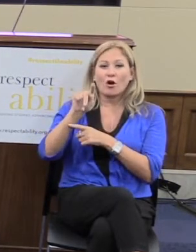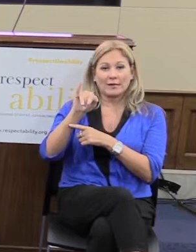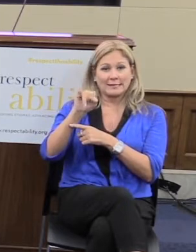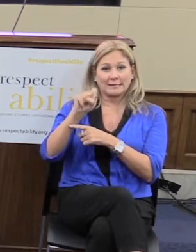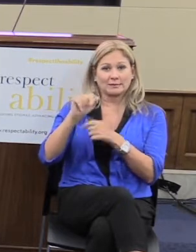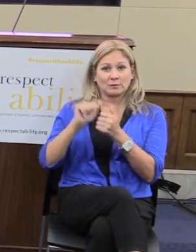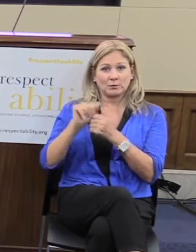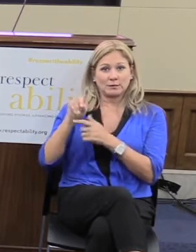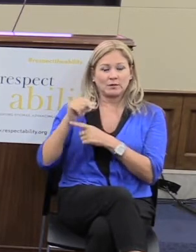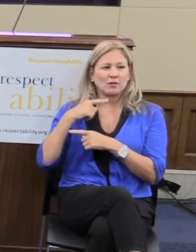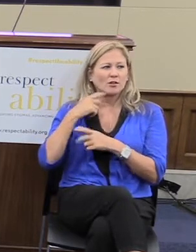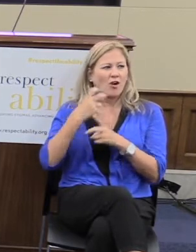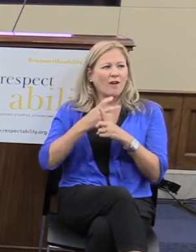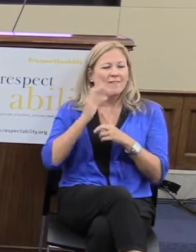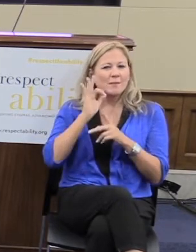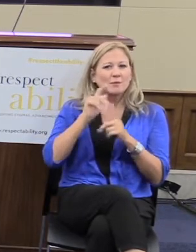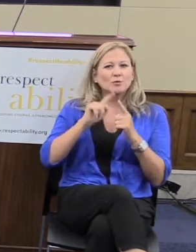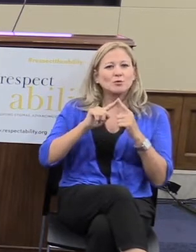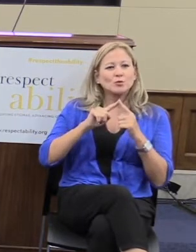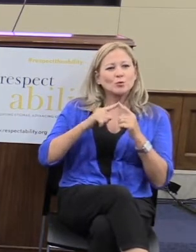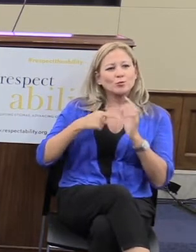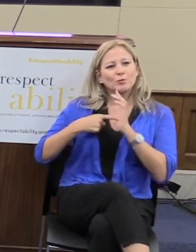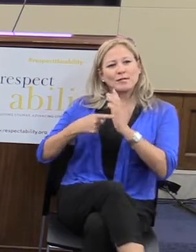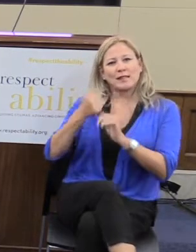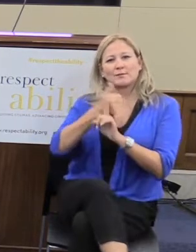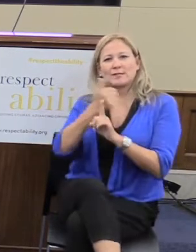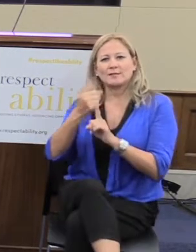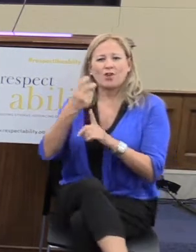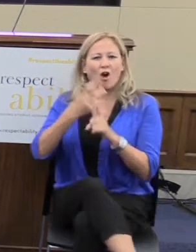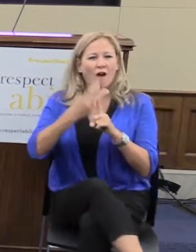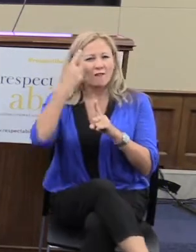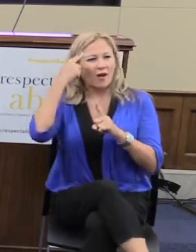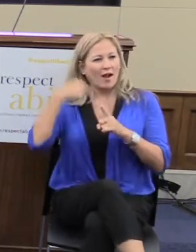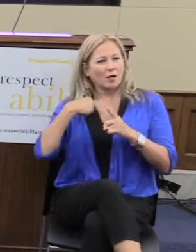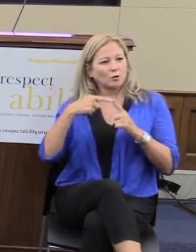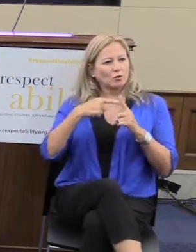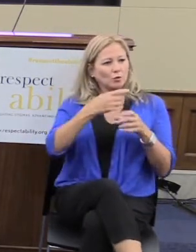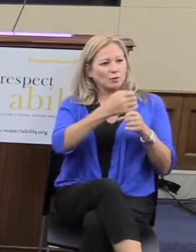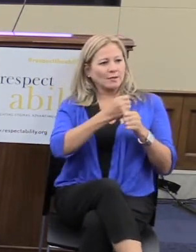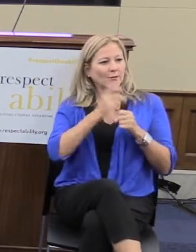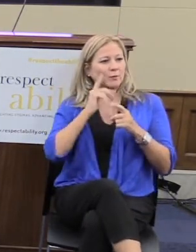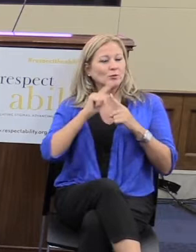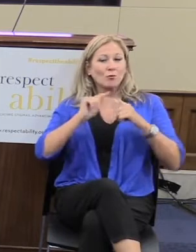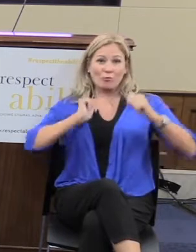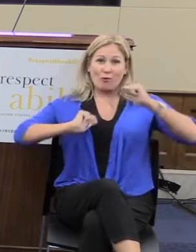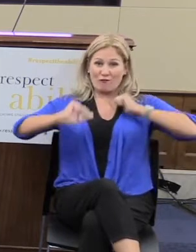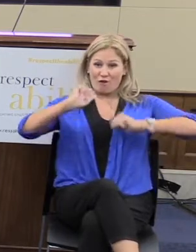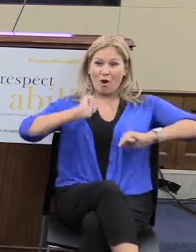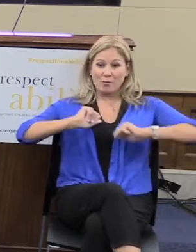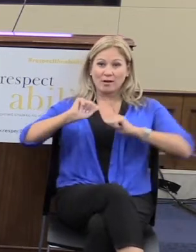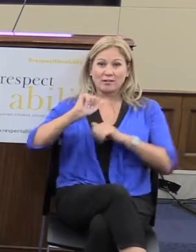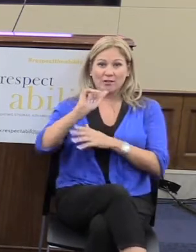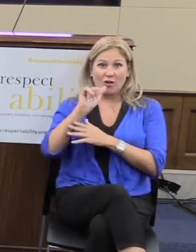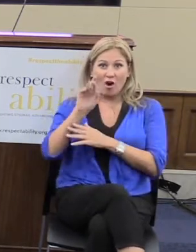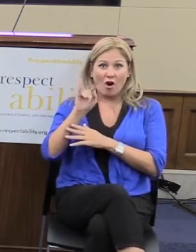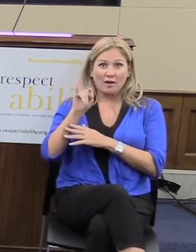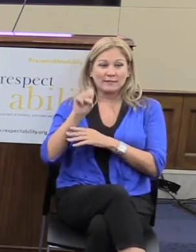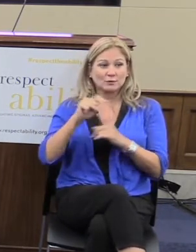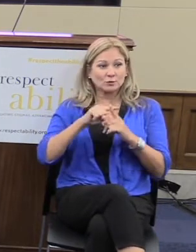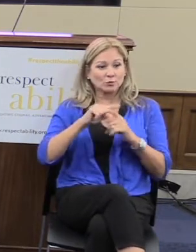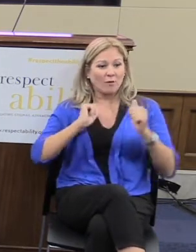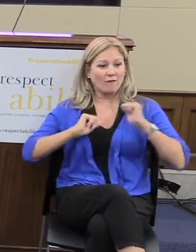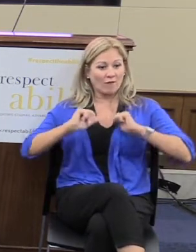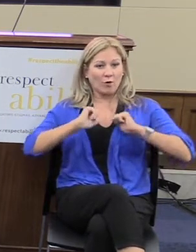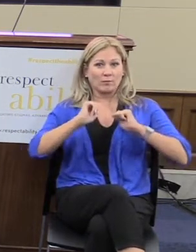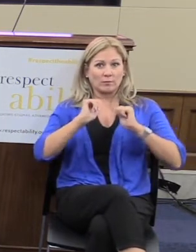finding people who are interested in being able to present themselves on stage as performing artists. As you spoke about earlier, there's a